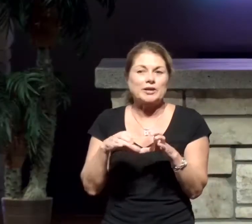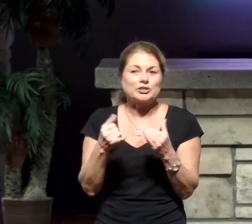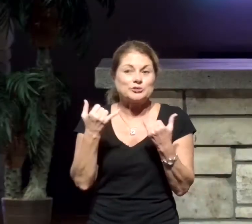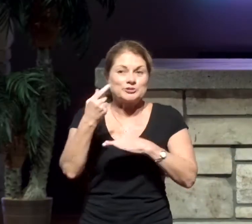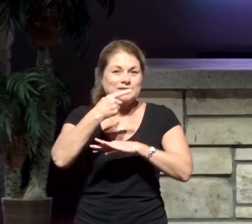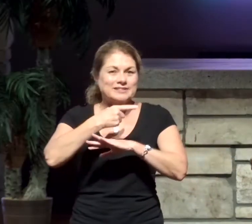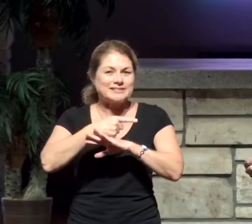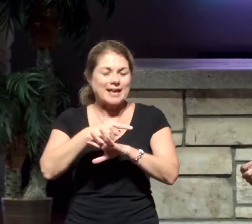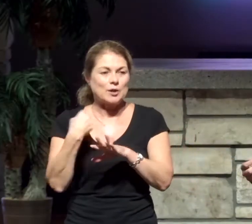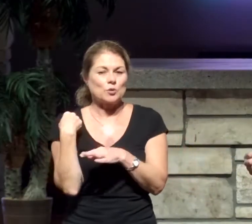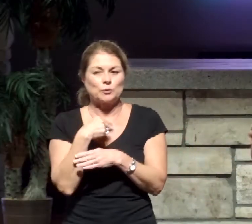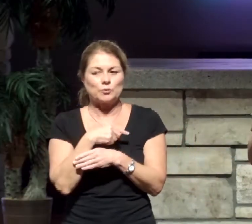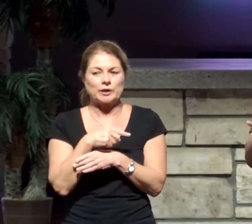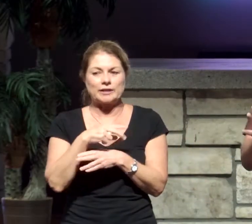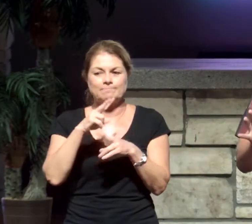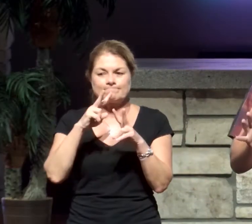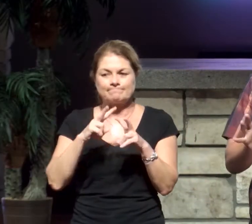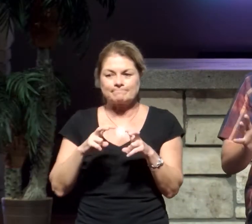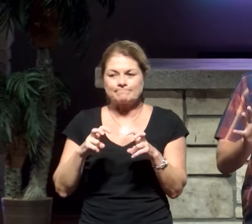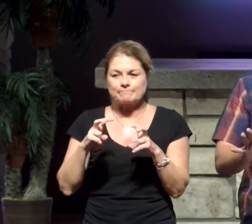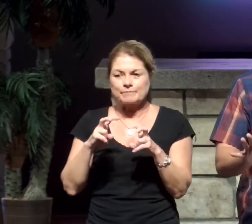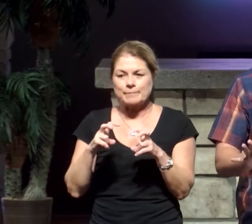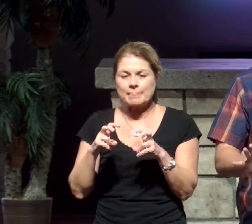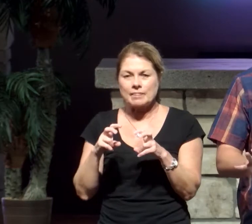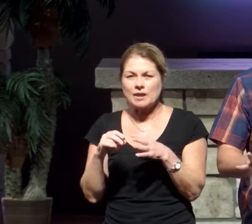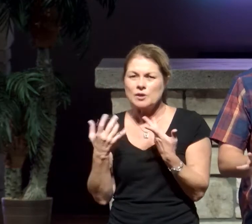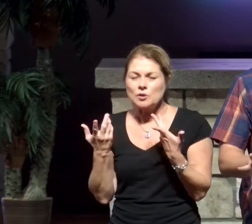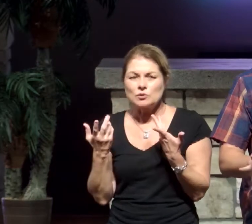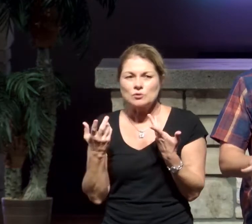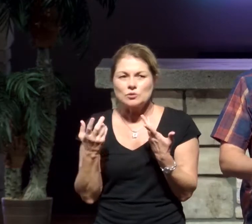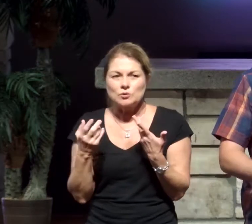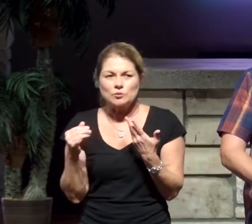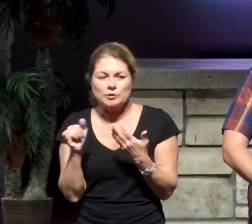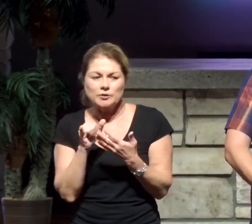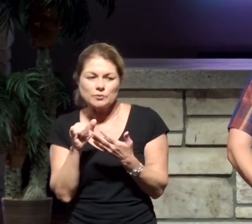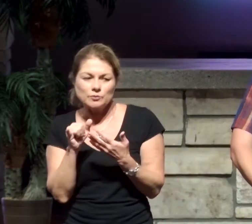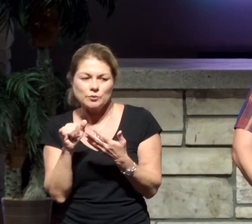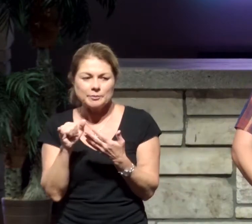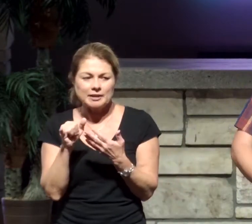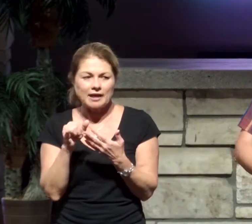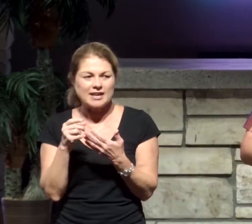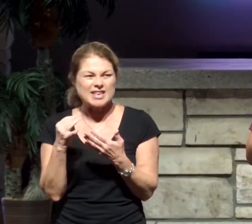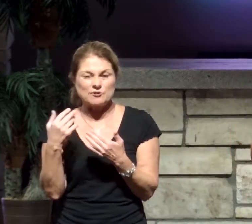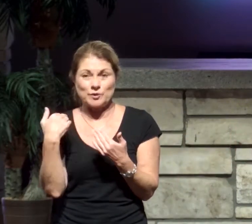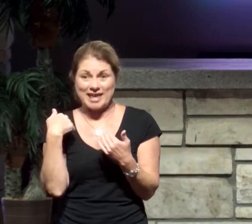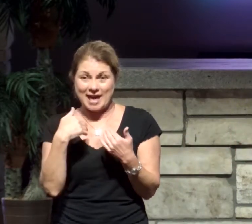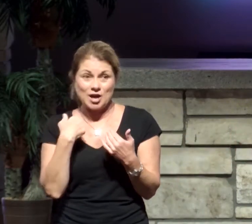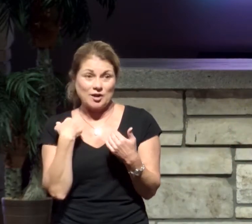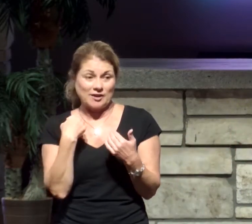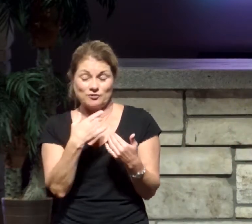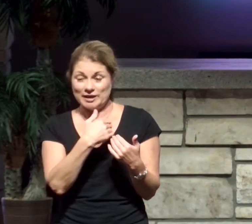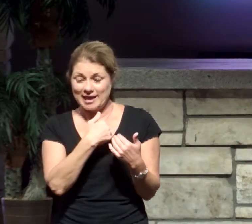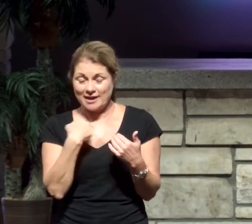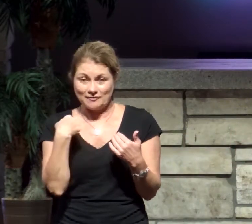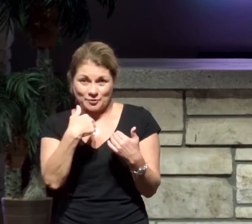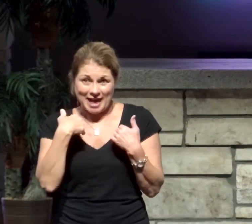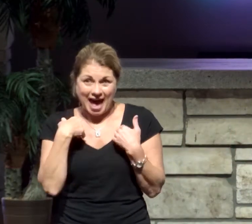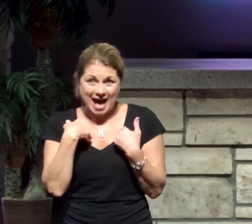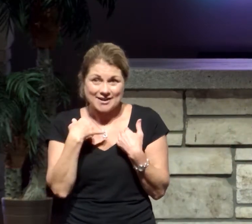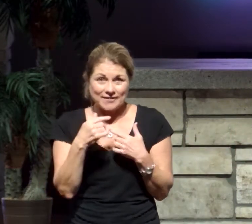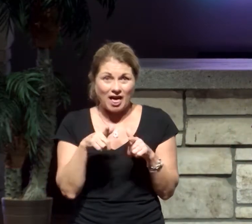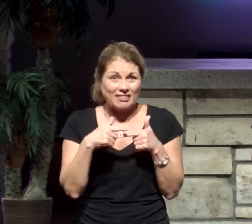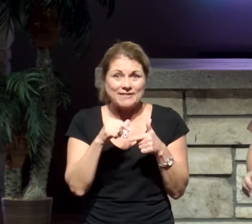We're going to take a look at what it might be like for you and I to live a life in which we refuse to keep a record of